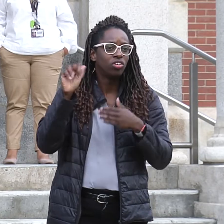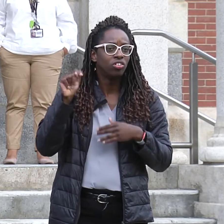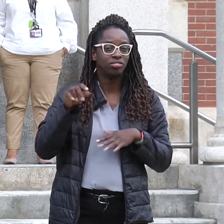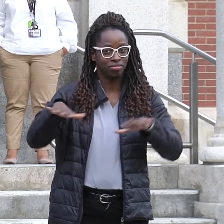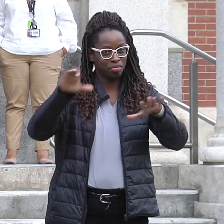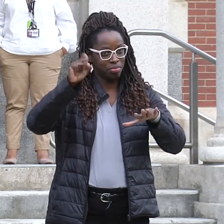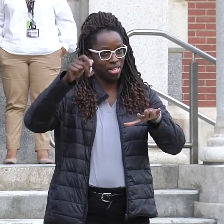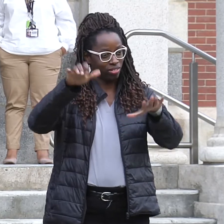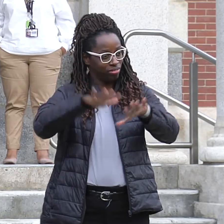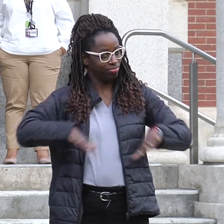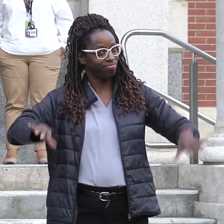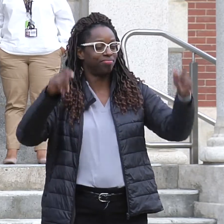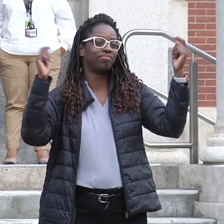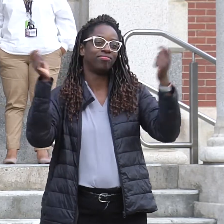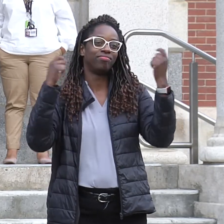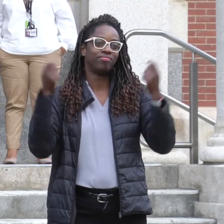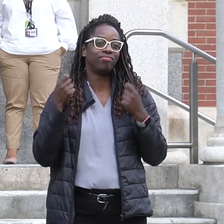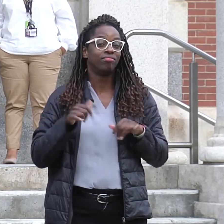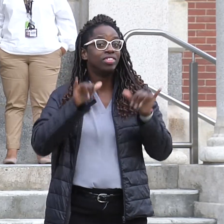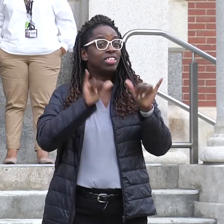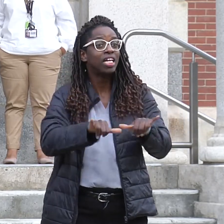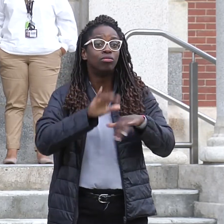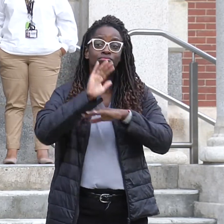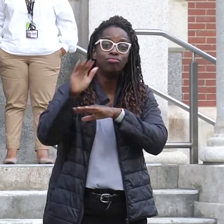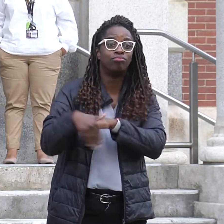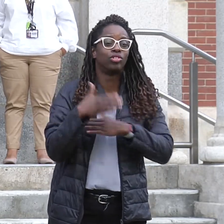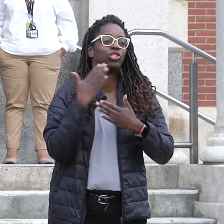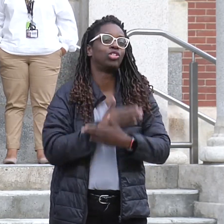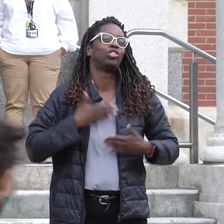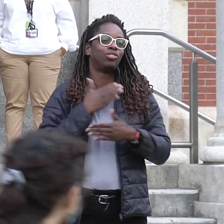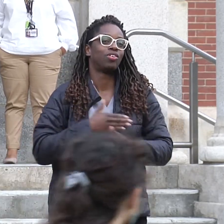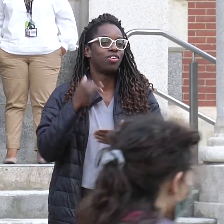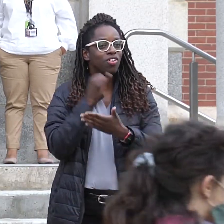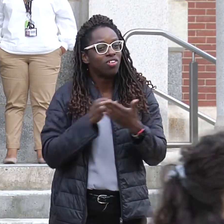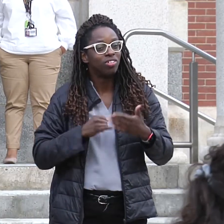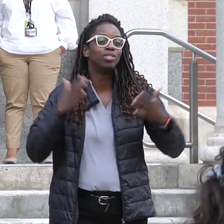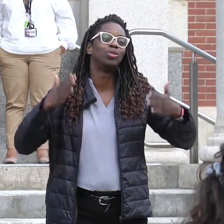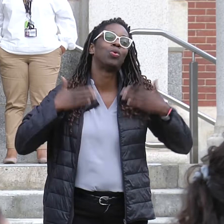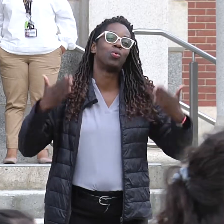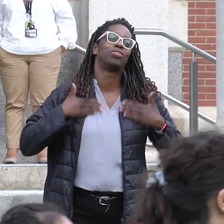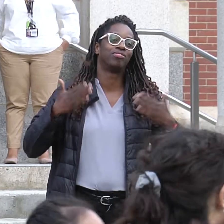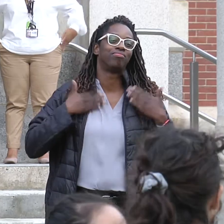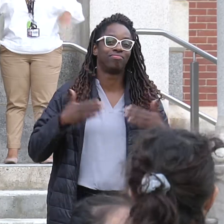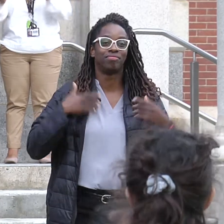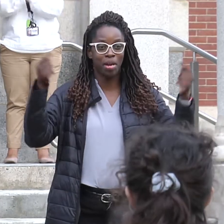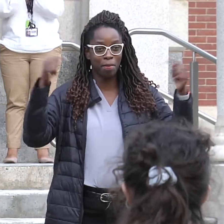stick around for the evening, enjoy the artwork, and we're so happy to have you here. Thank you so much.